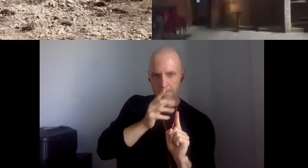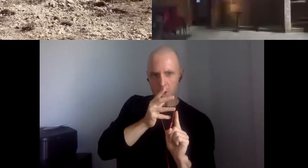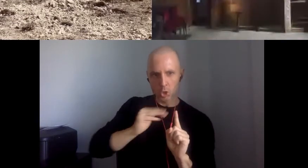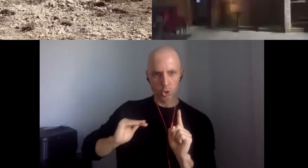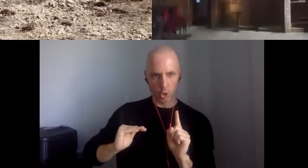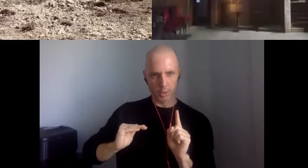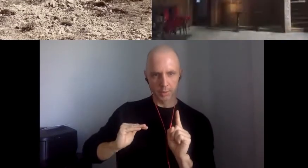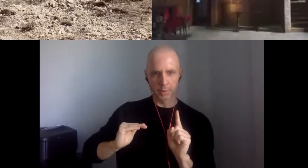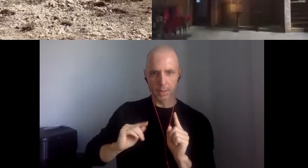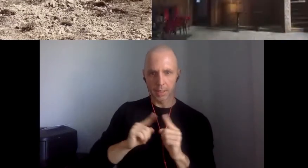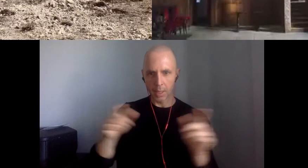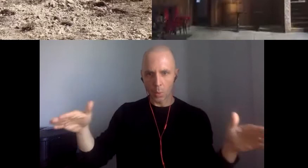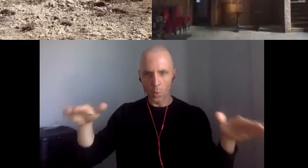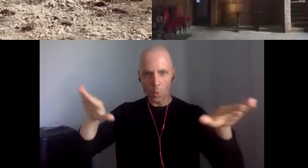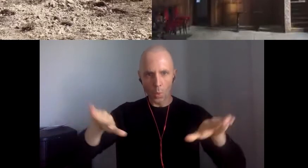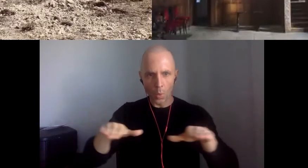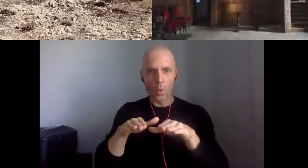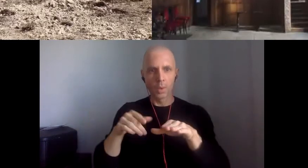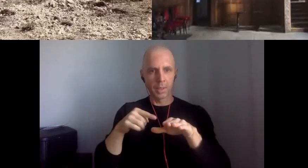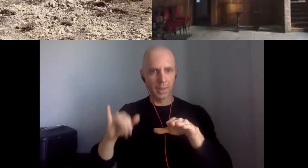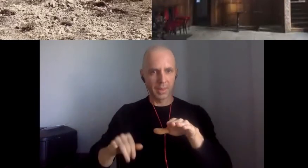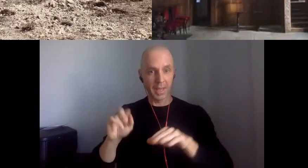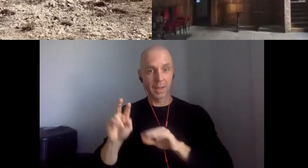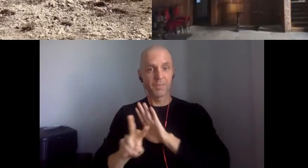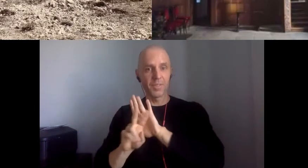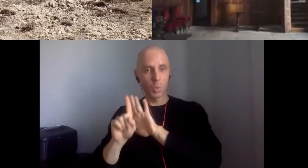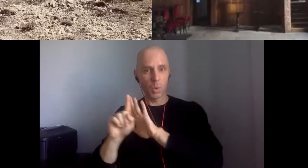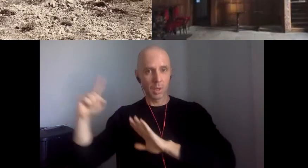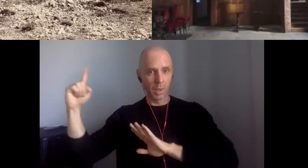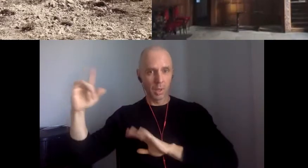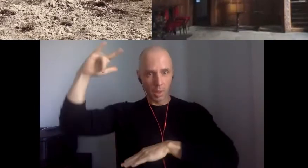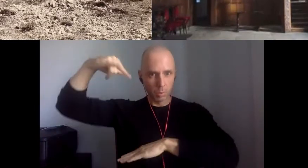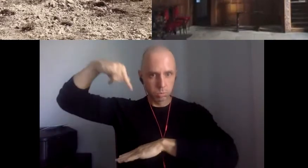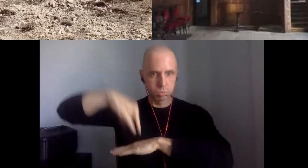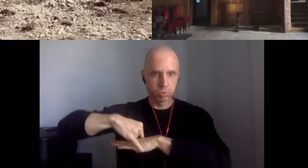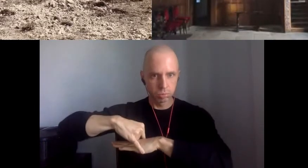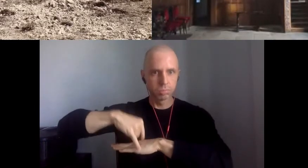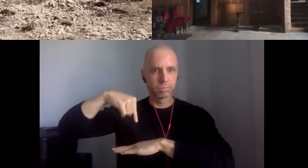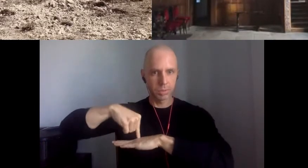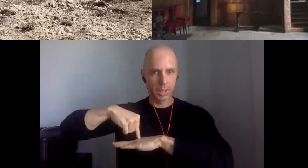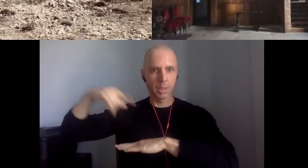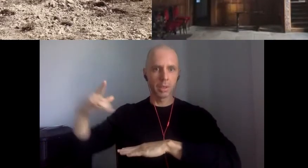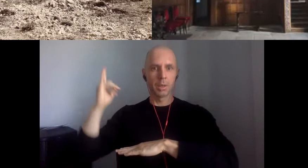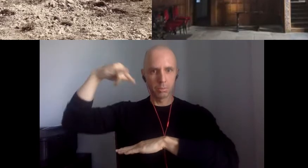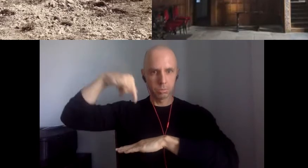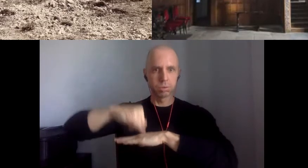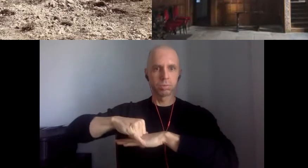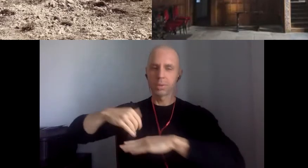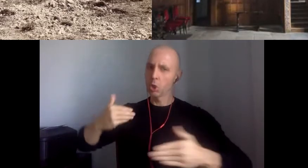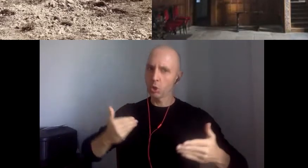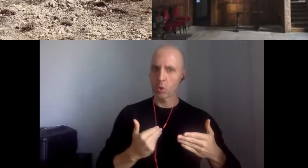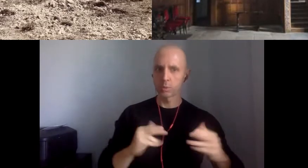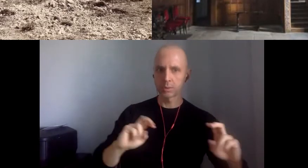created by a Doodlebug, by a V1, which landed just by chance really close to the